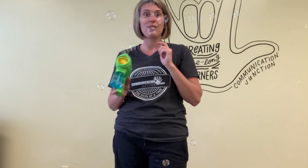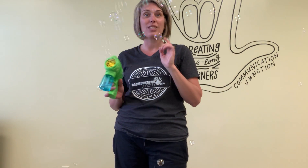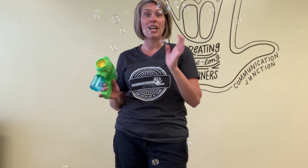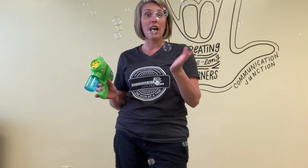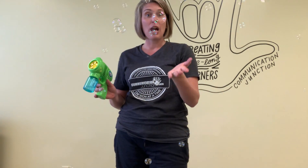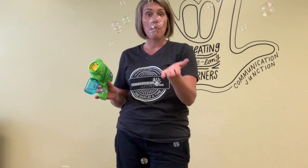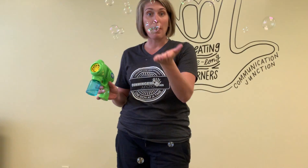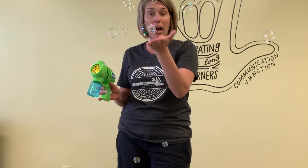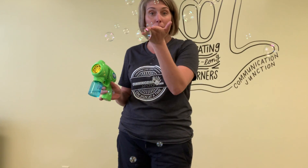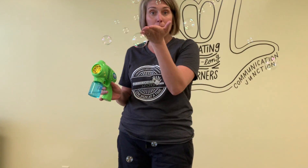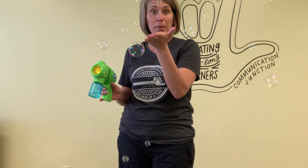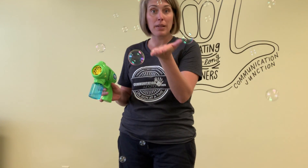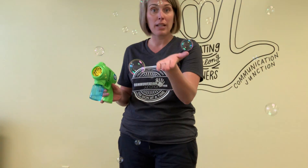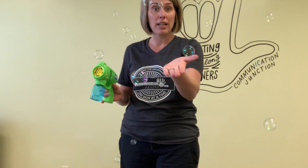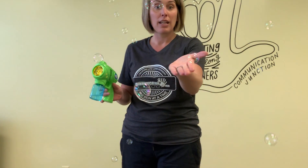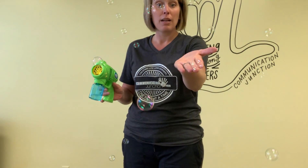around. Pop,